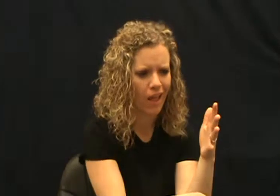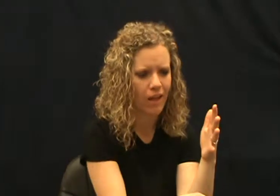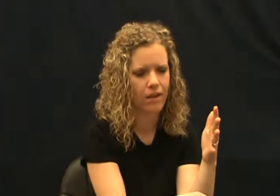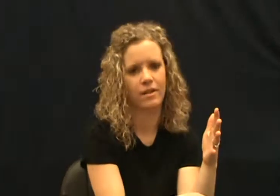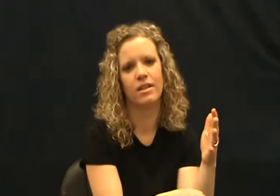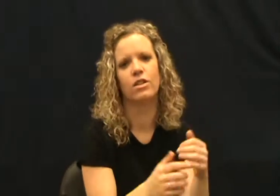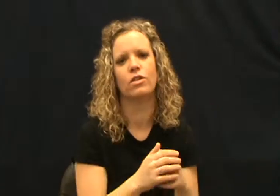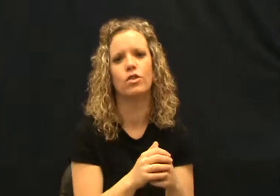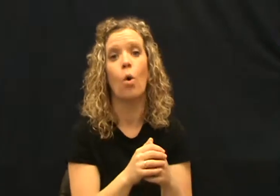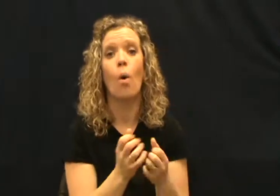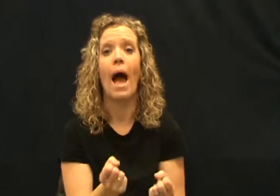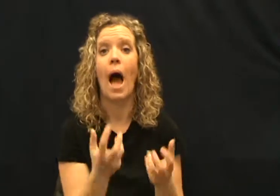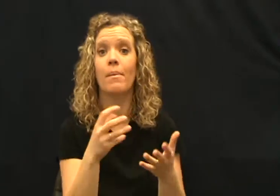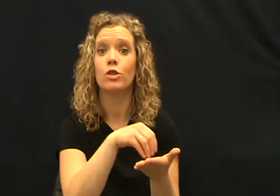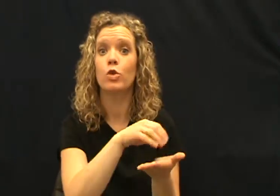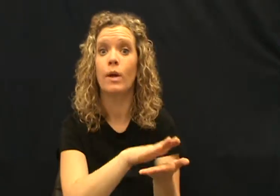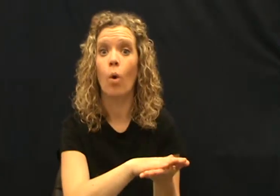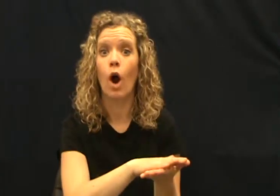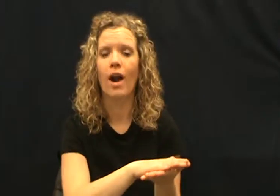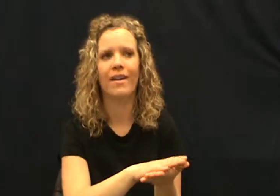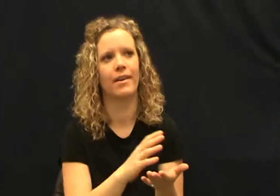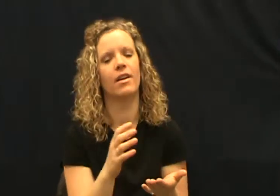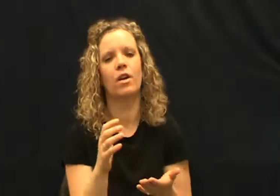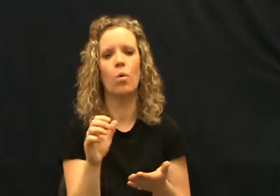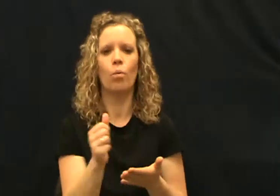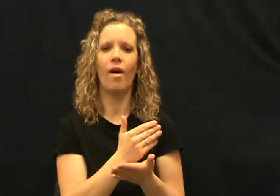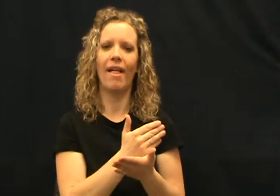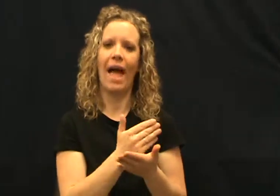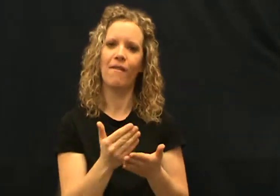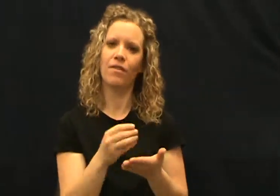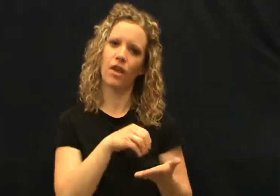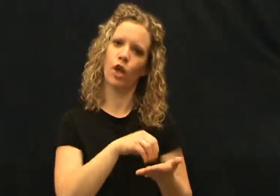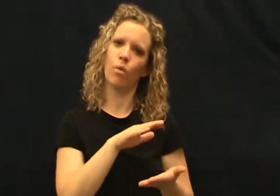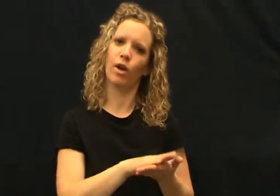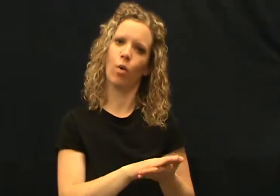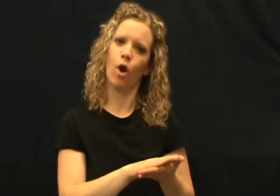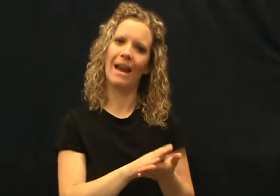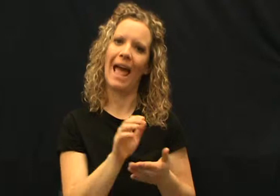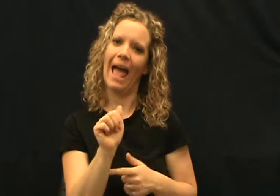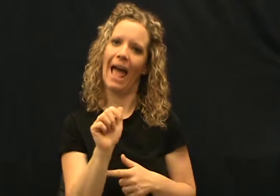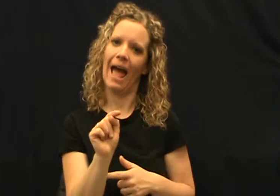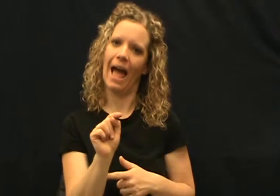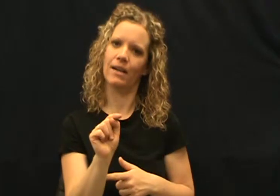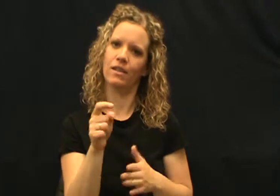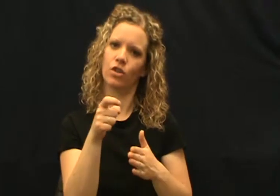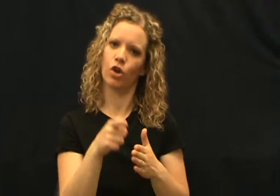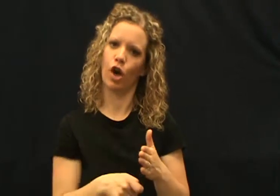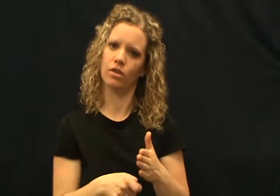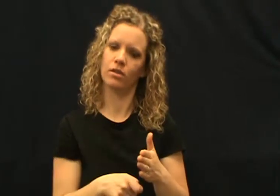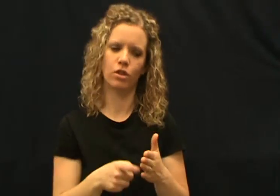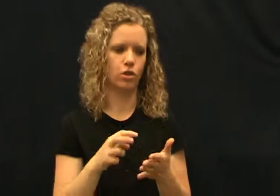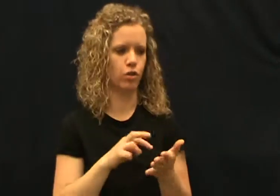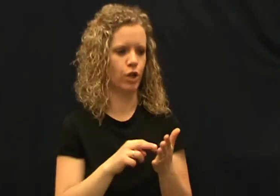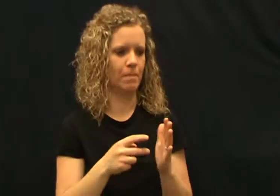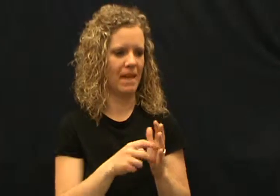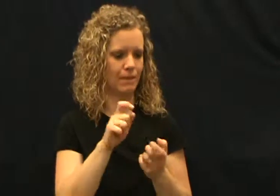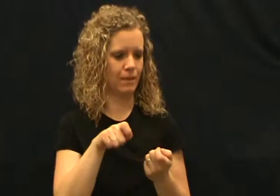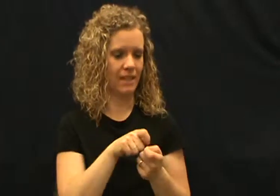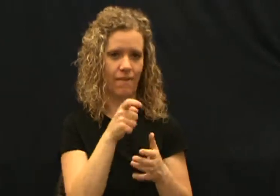record things? Well, everything is initially recorded at the cost of what we exchanged in order to acquire